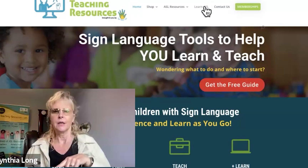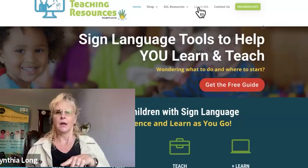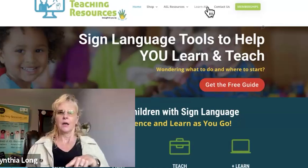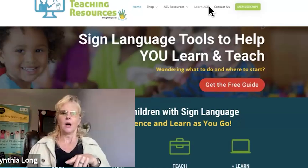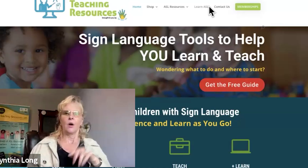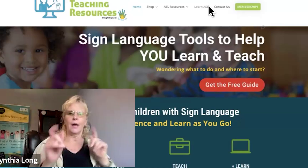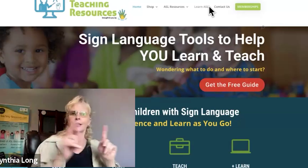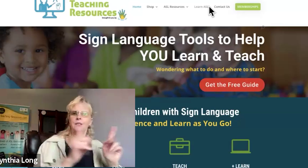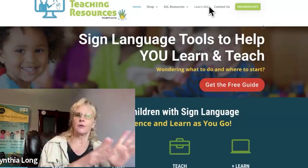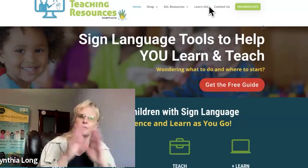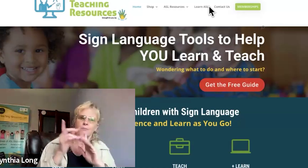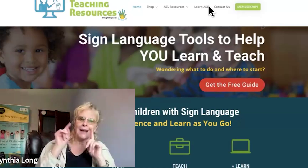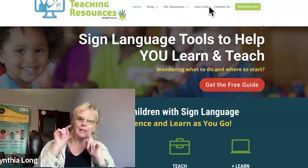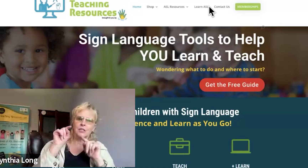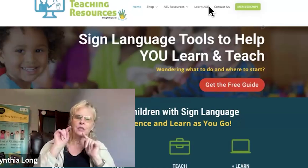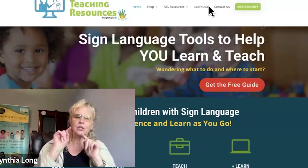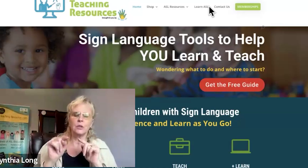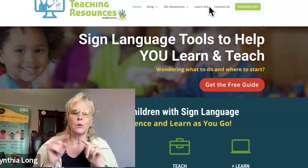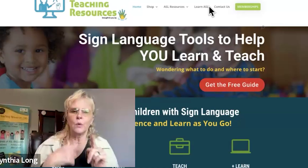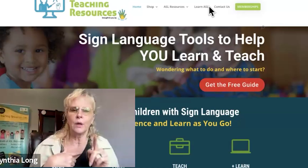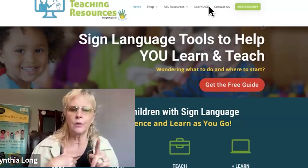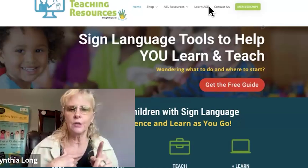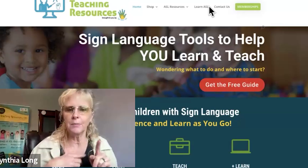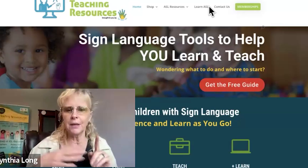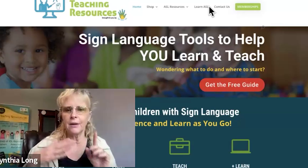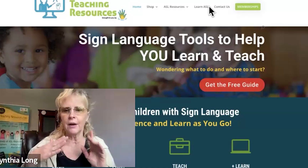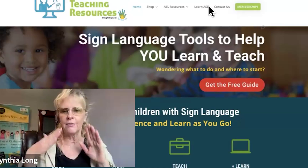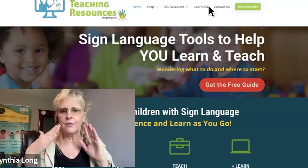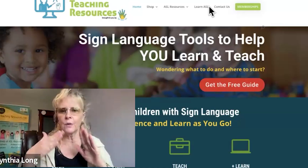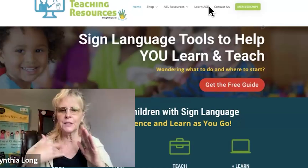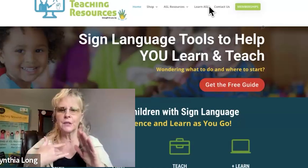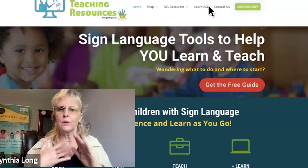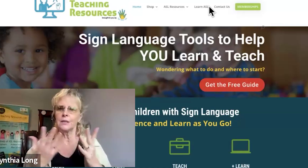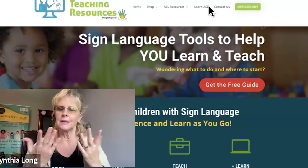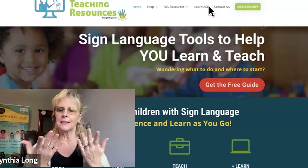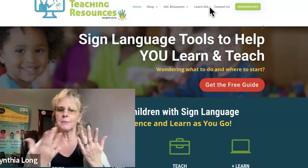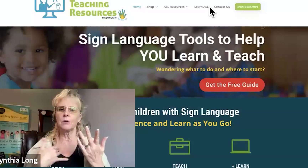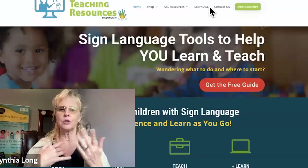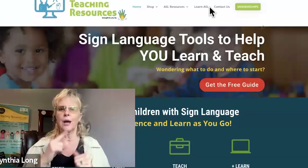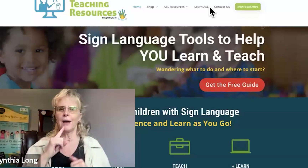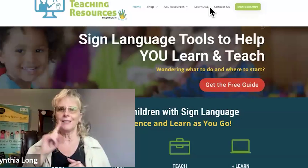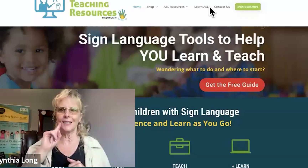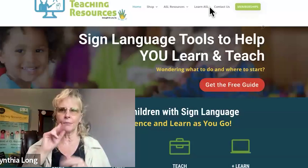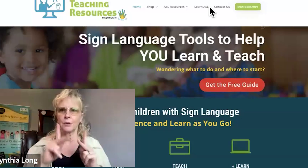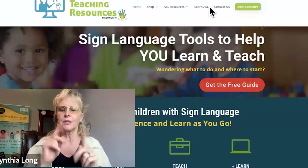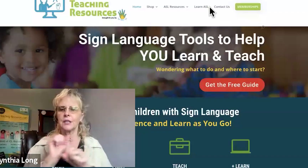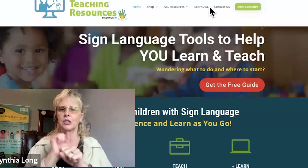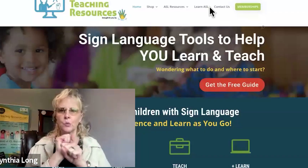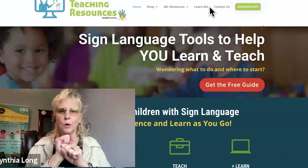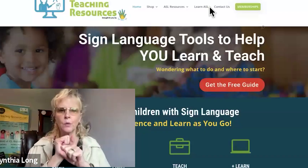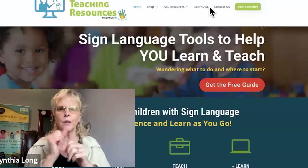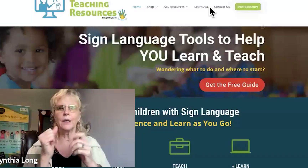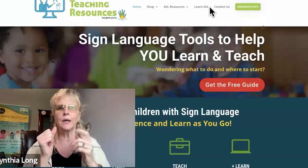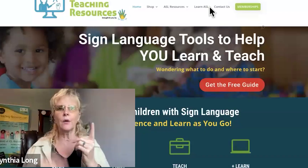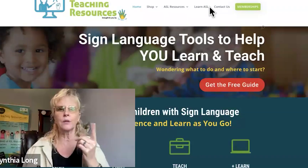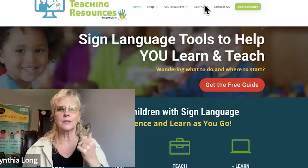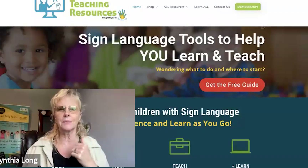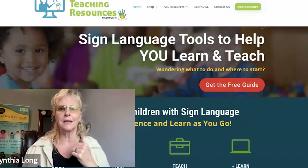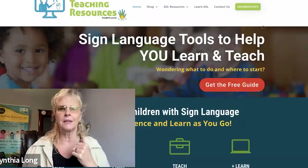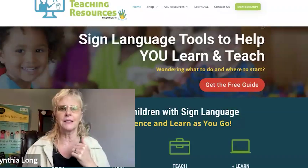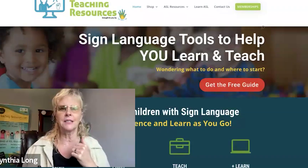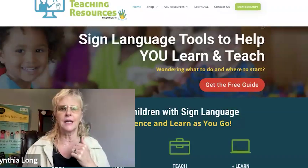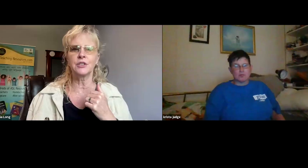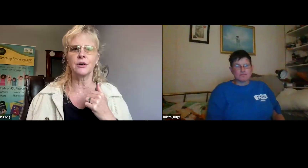ASL. Okay, so back to you. We are going to be focusing on, suppose you have a deaf person that you work with